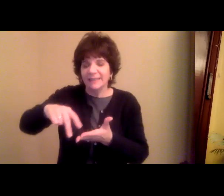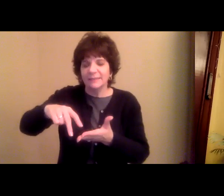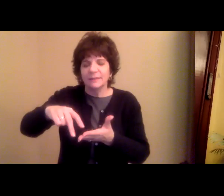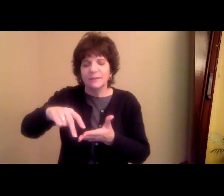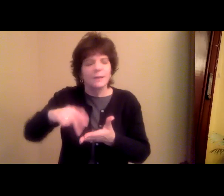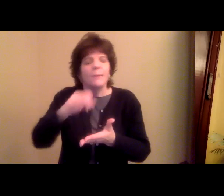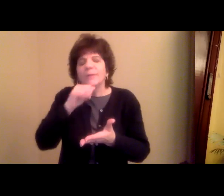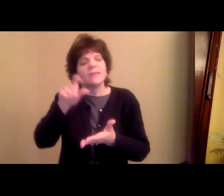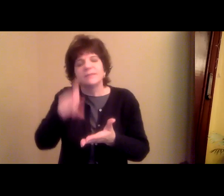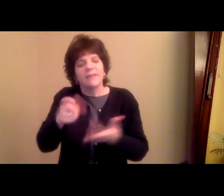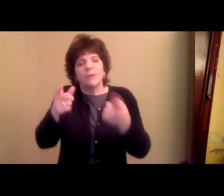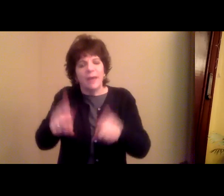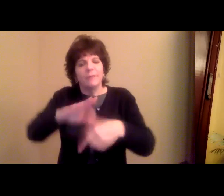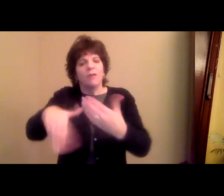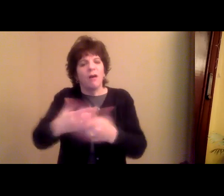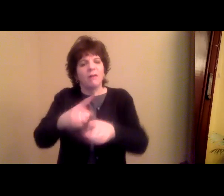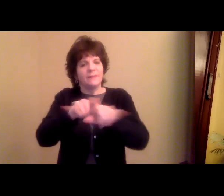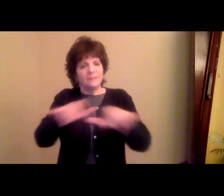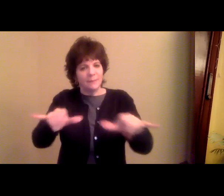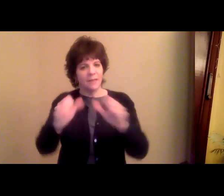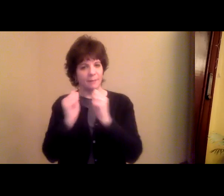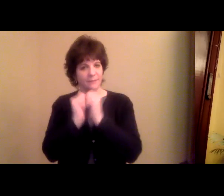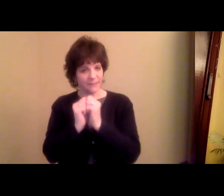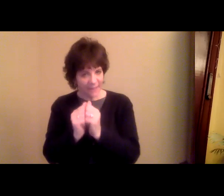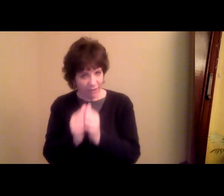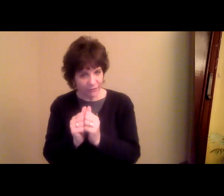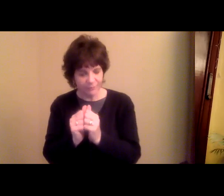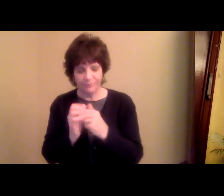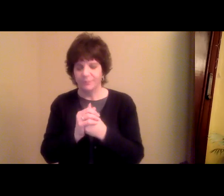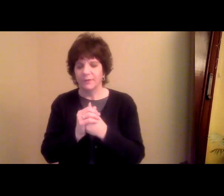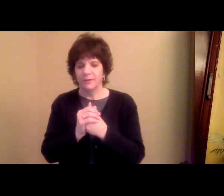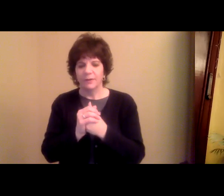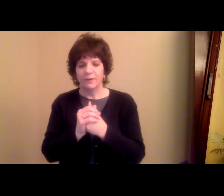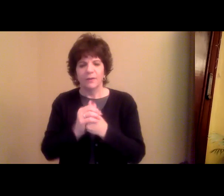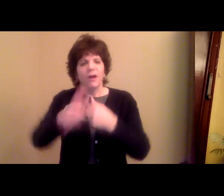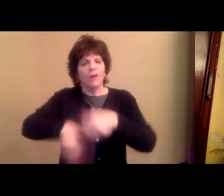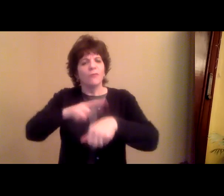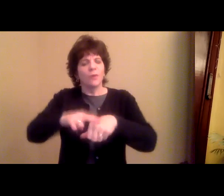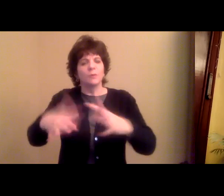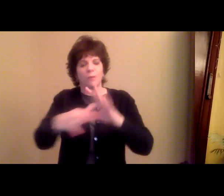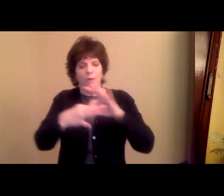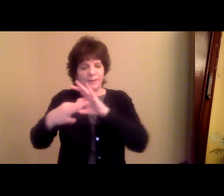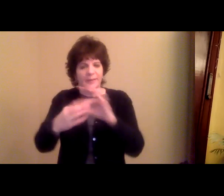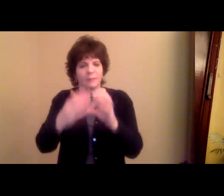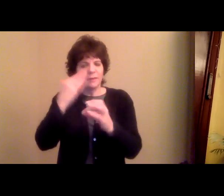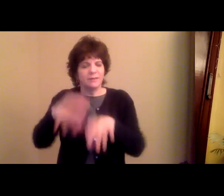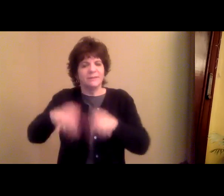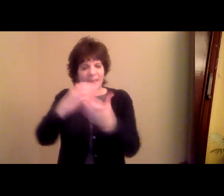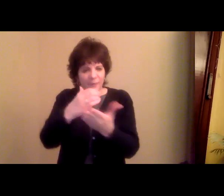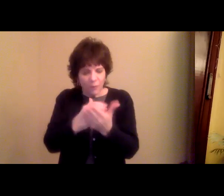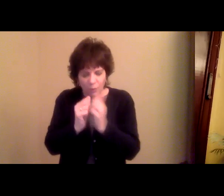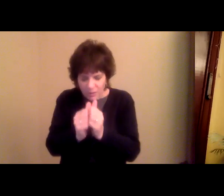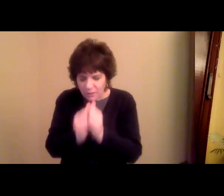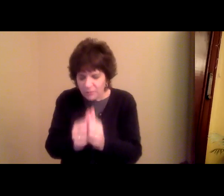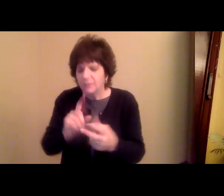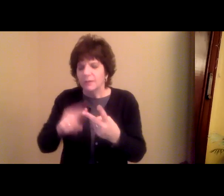necessarily have to happen all together. We were already linked, of course, because of the class, and we were linked because of all